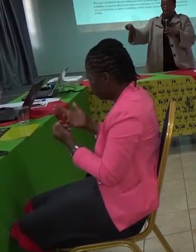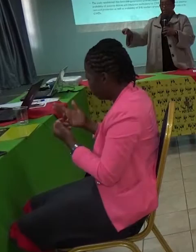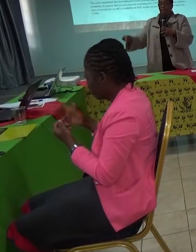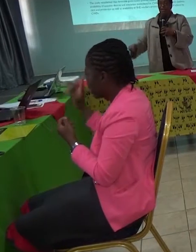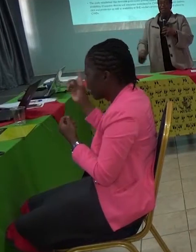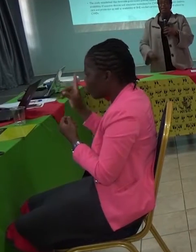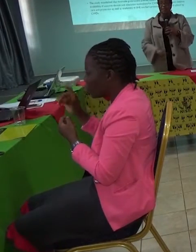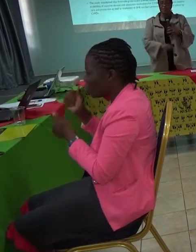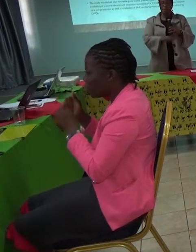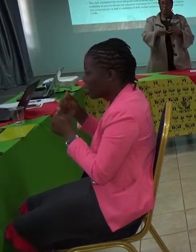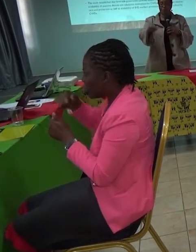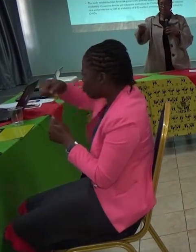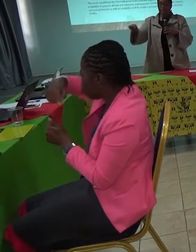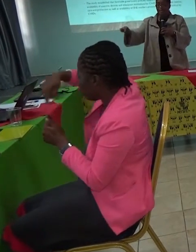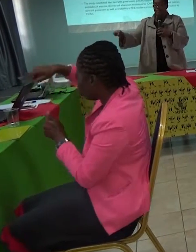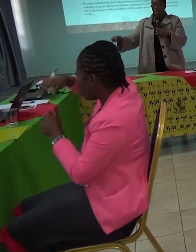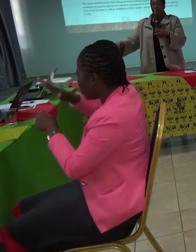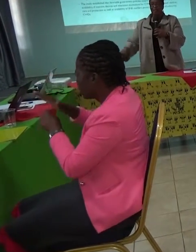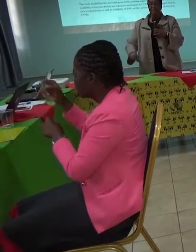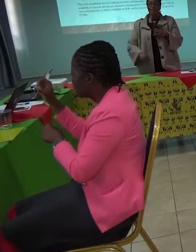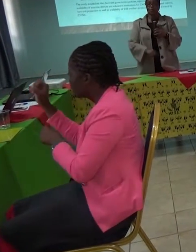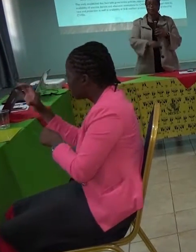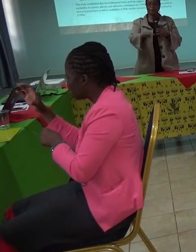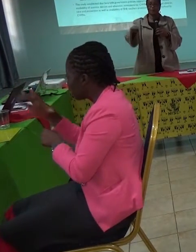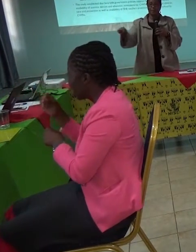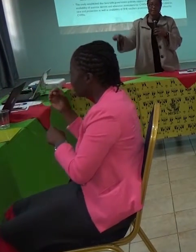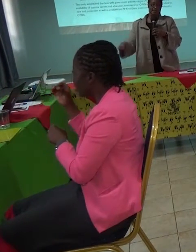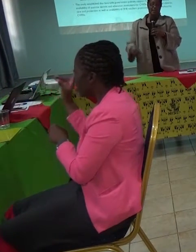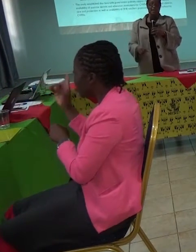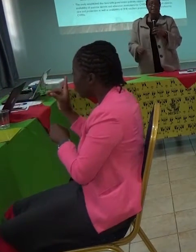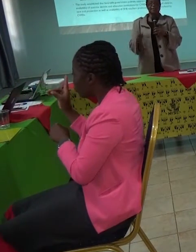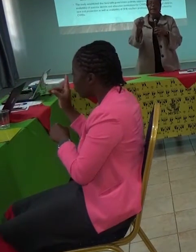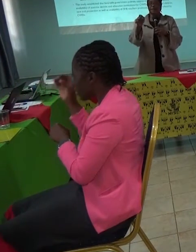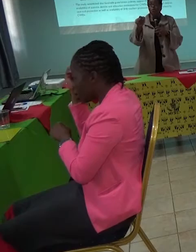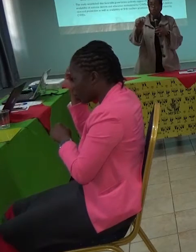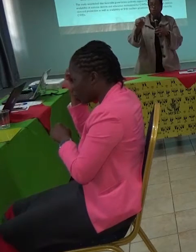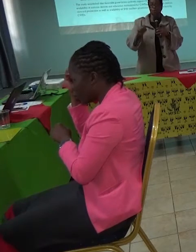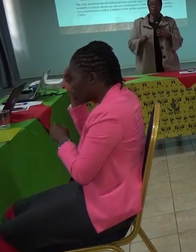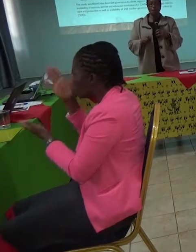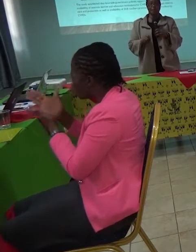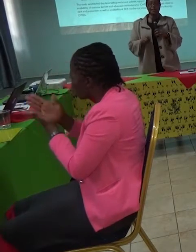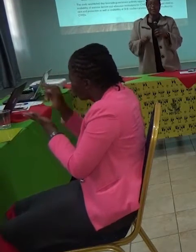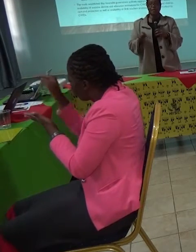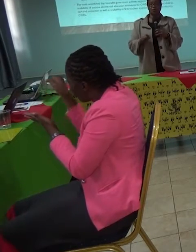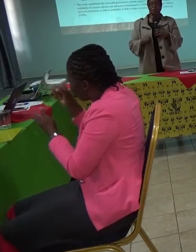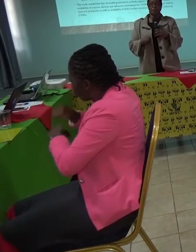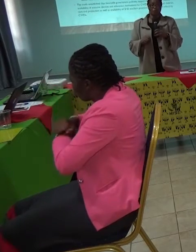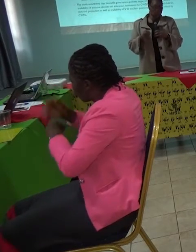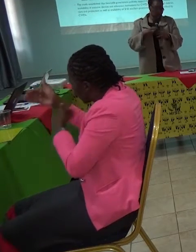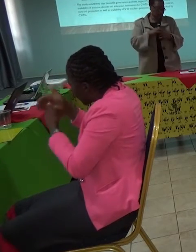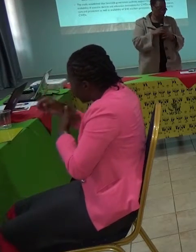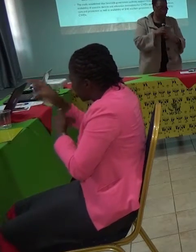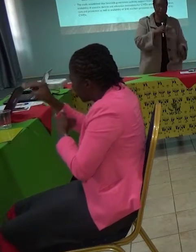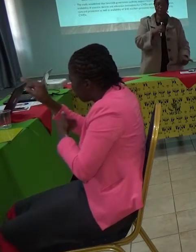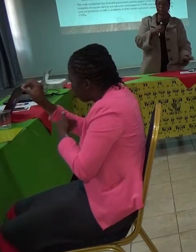Nairobi that are within radius of TSC and ministry, 12 kilometers, still have issues practicing inclusive